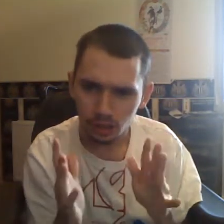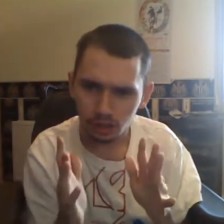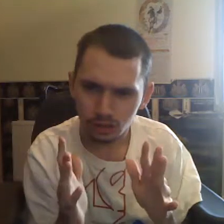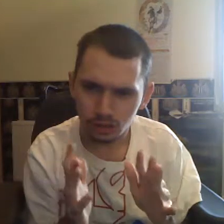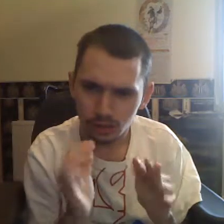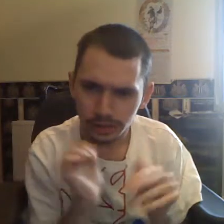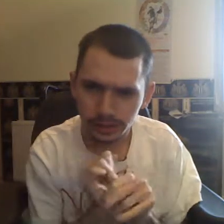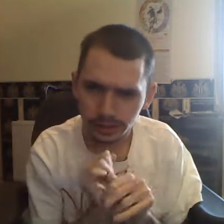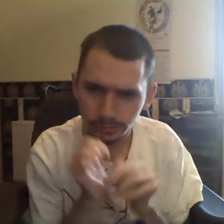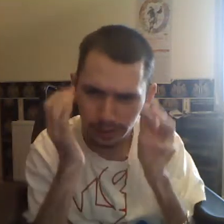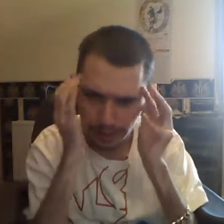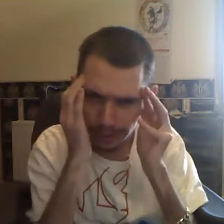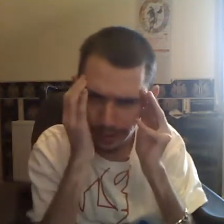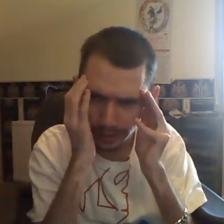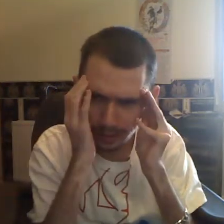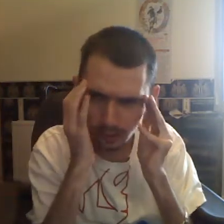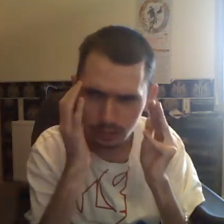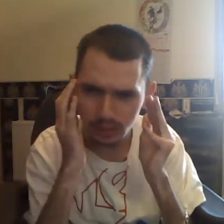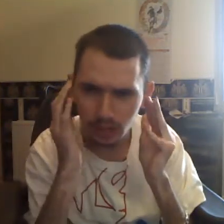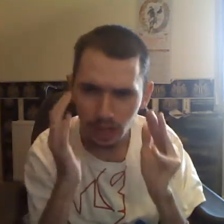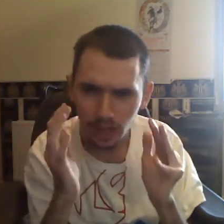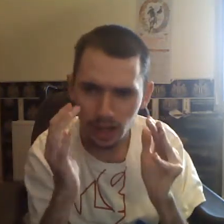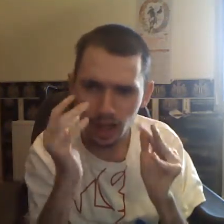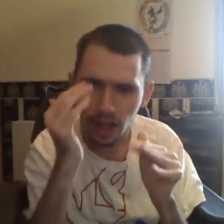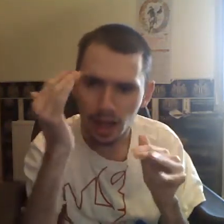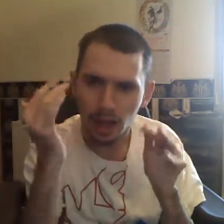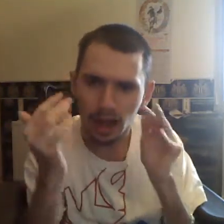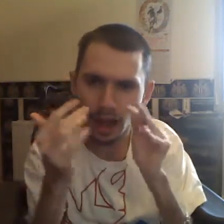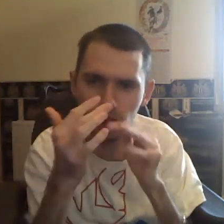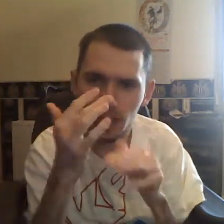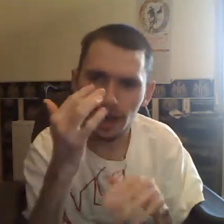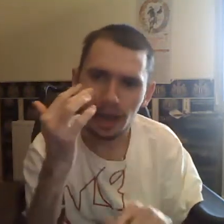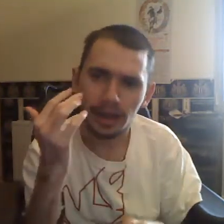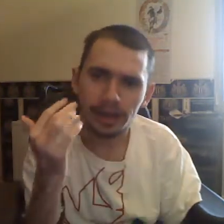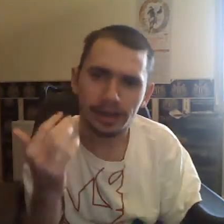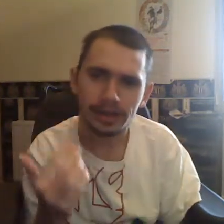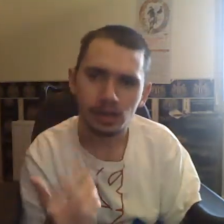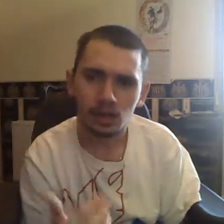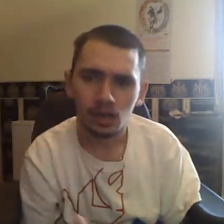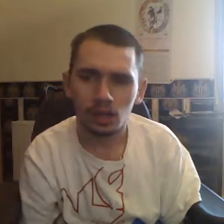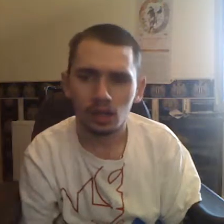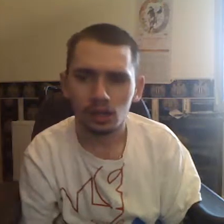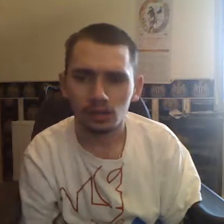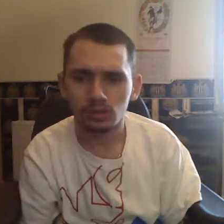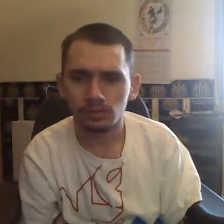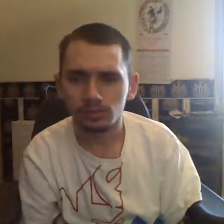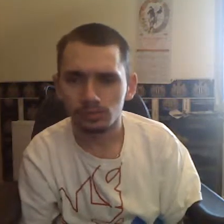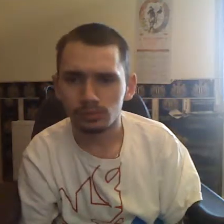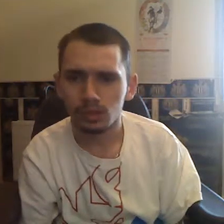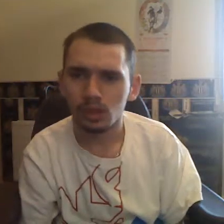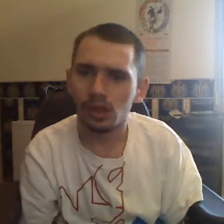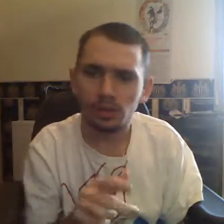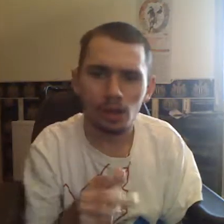Gotta keep my head held high. There's always gonna